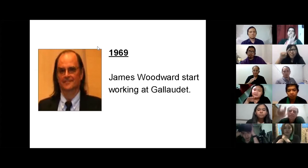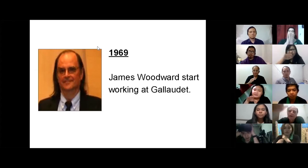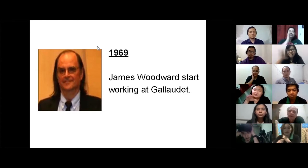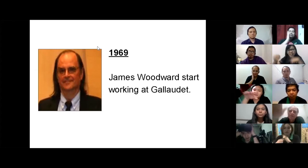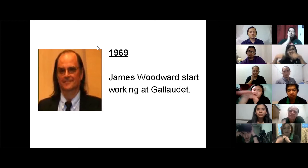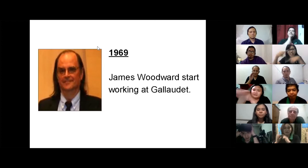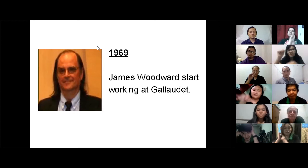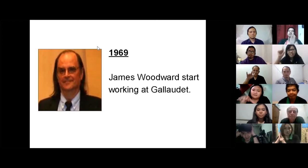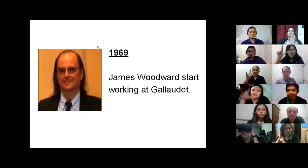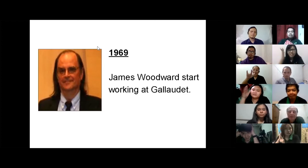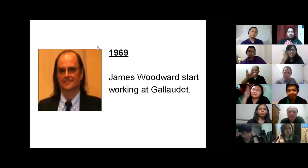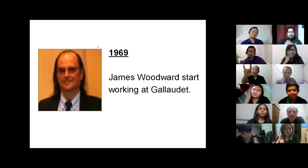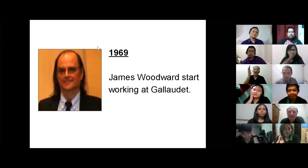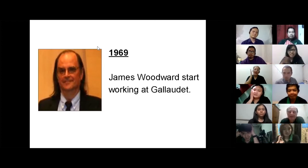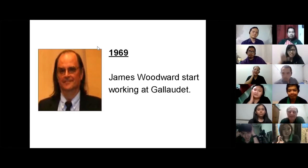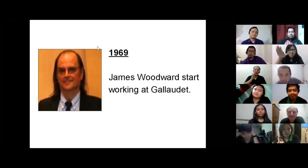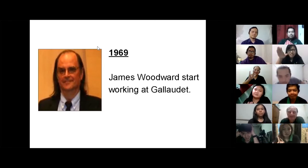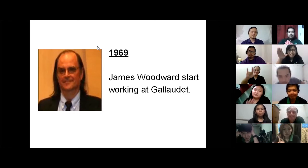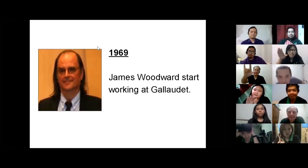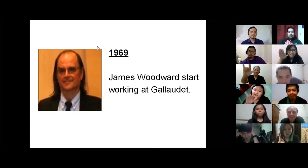White, fly to.